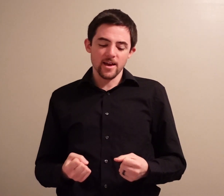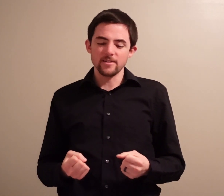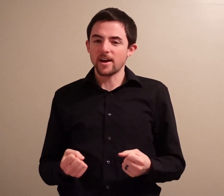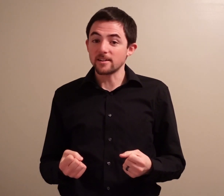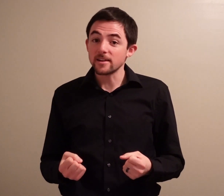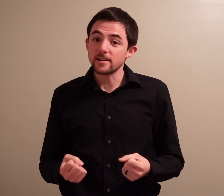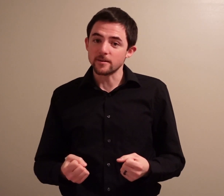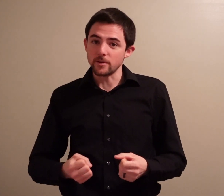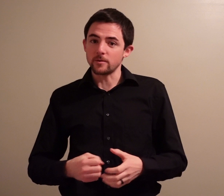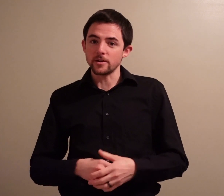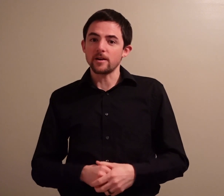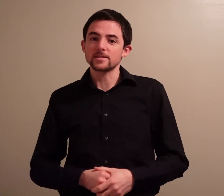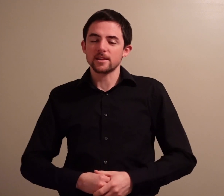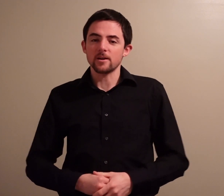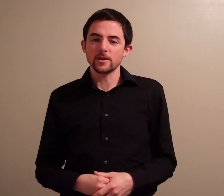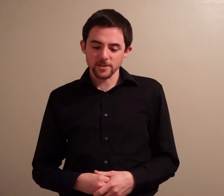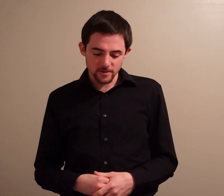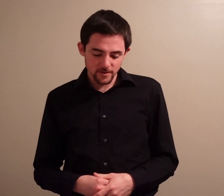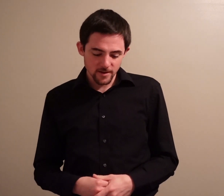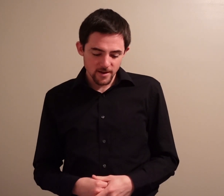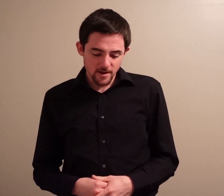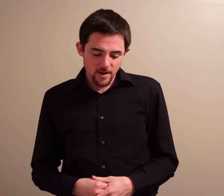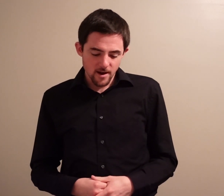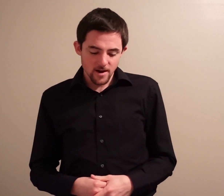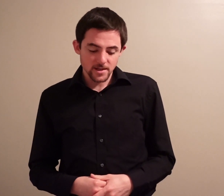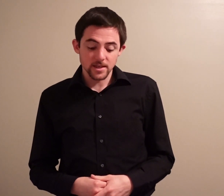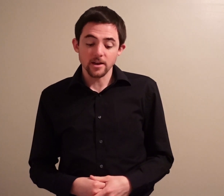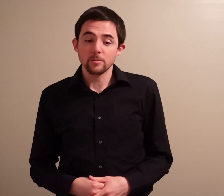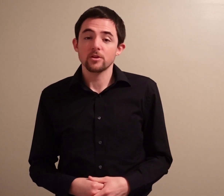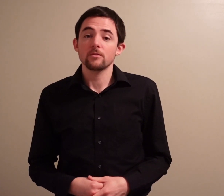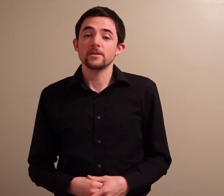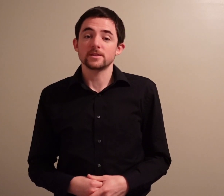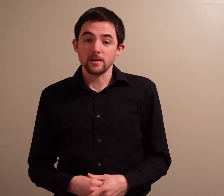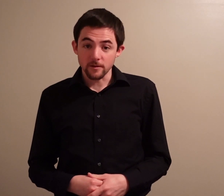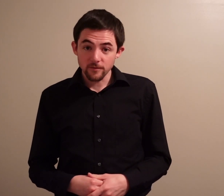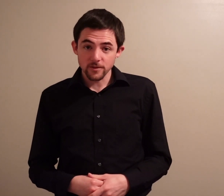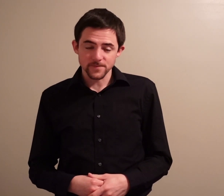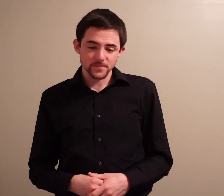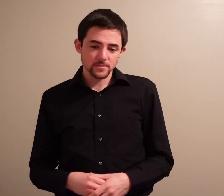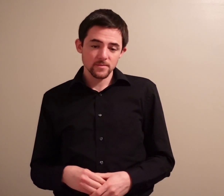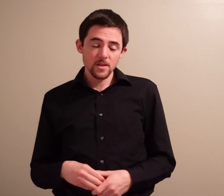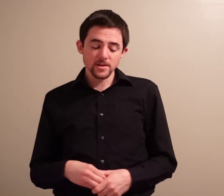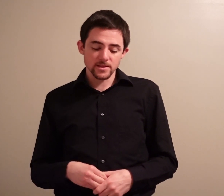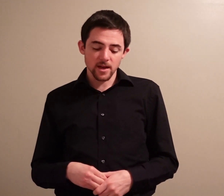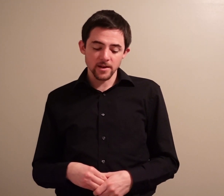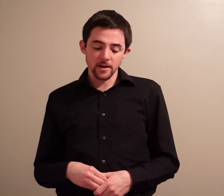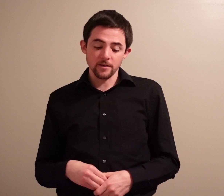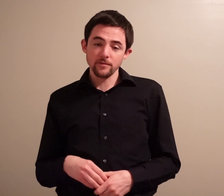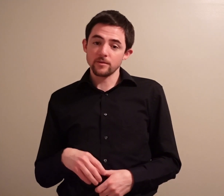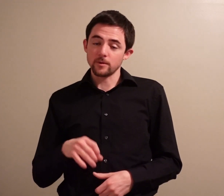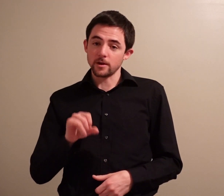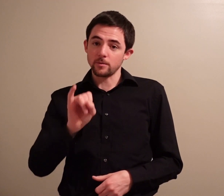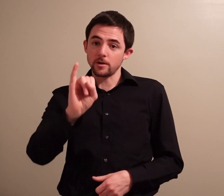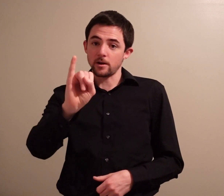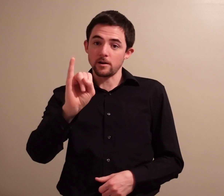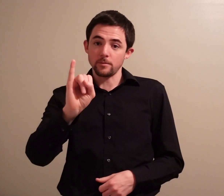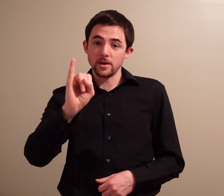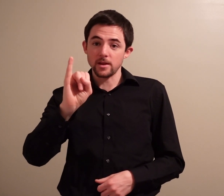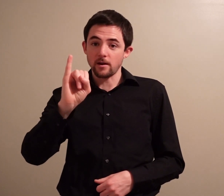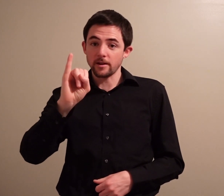you kind of lean in a bit when you ask that question. Sign number 3 is if. To sign if, we're going to bring our pinky out like